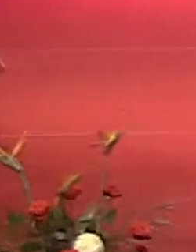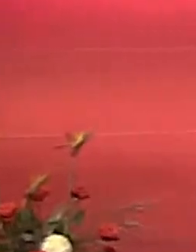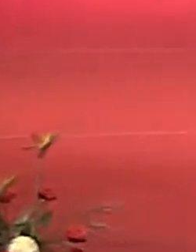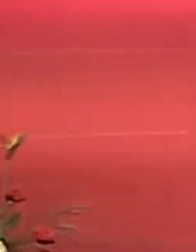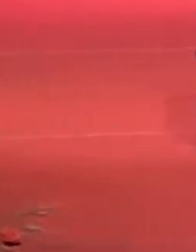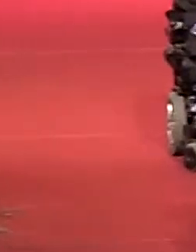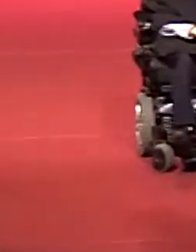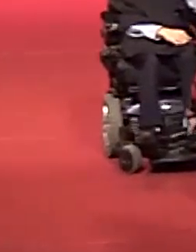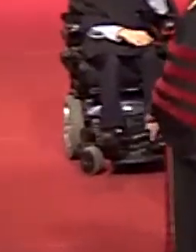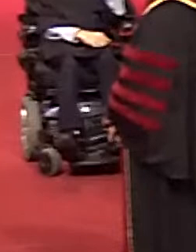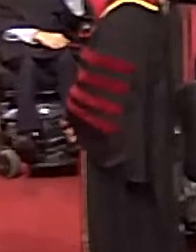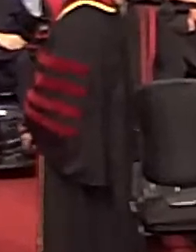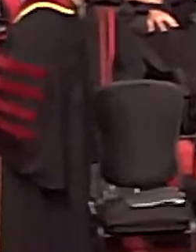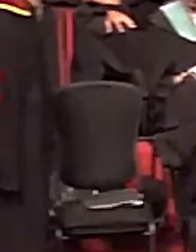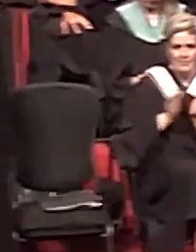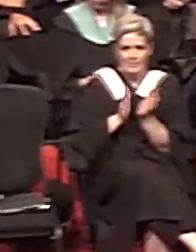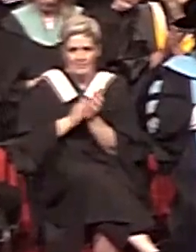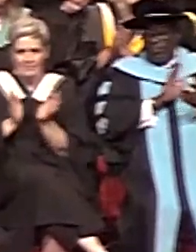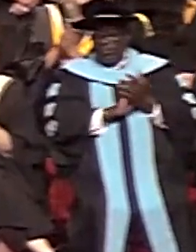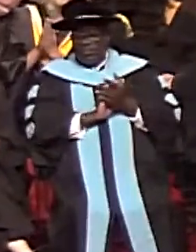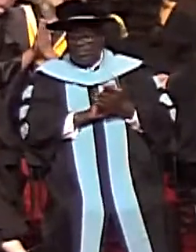Emily Fox.